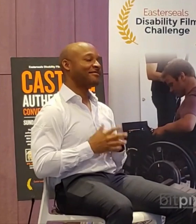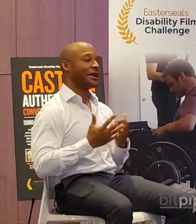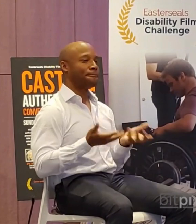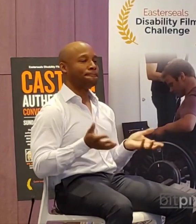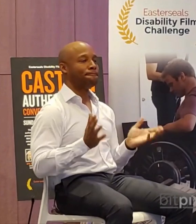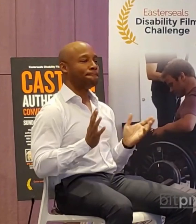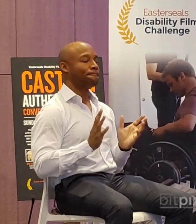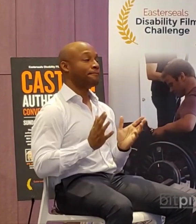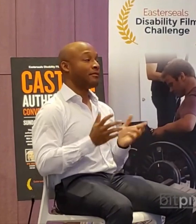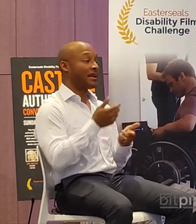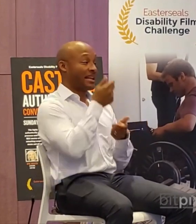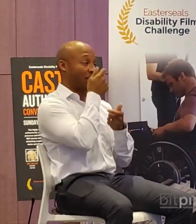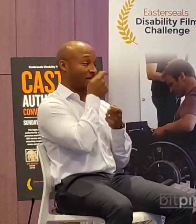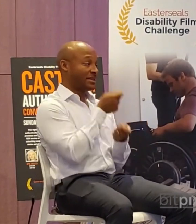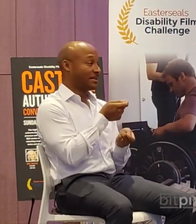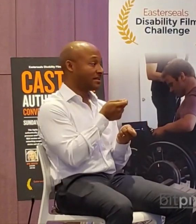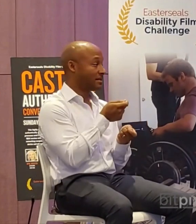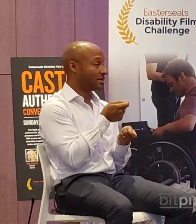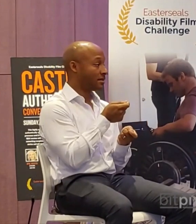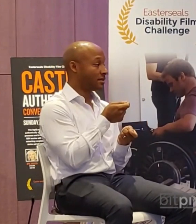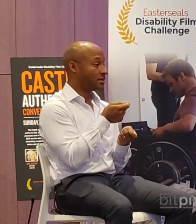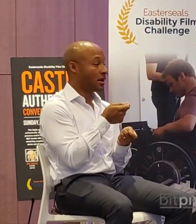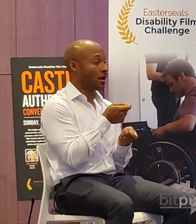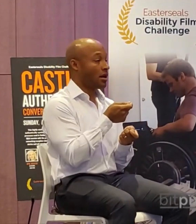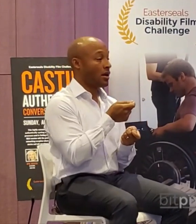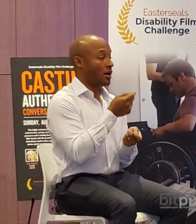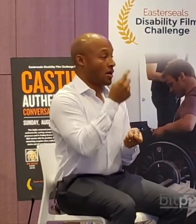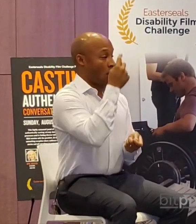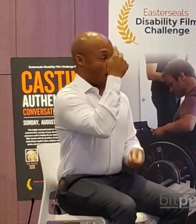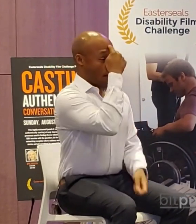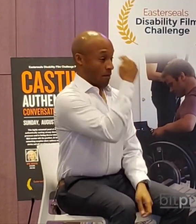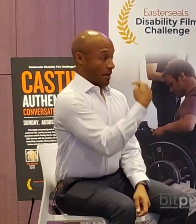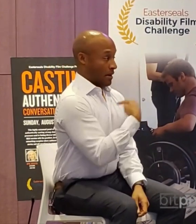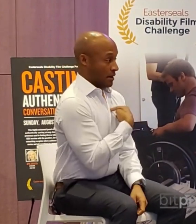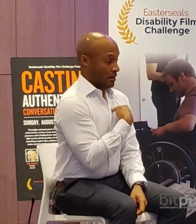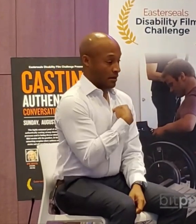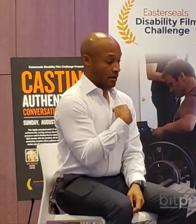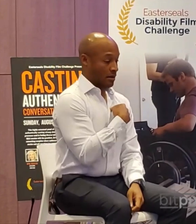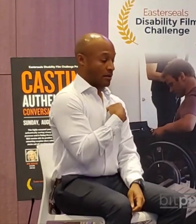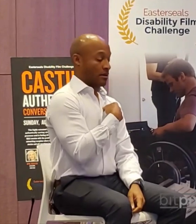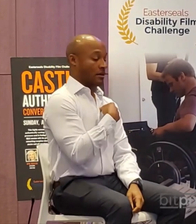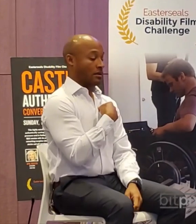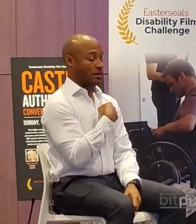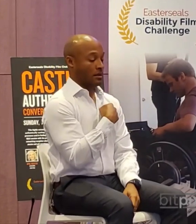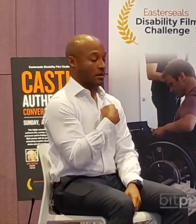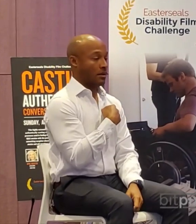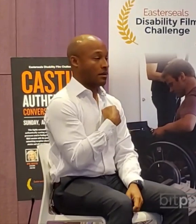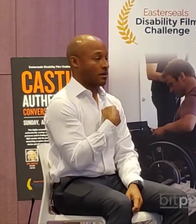it's interesting, you know, for me, having come up from a very